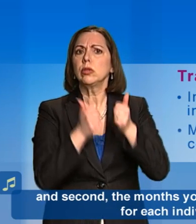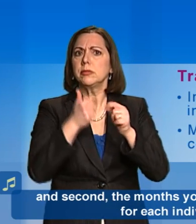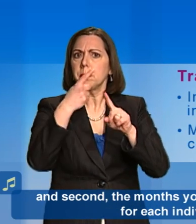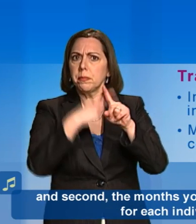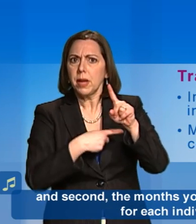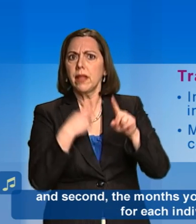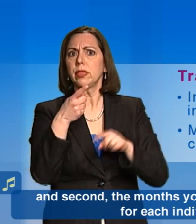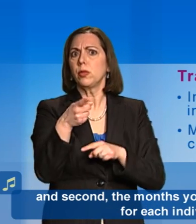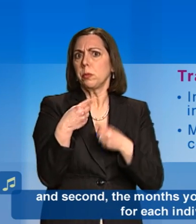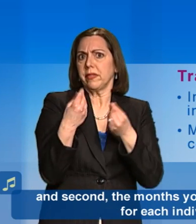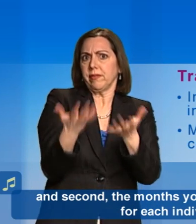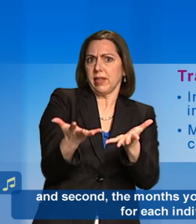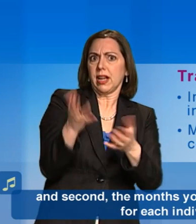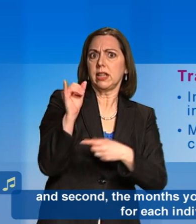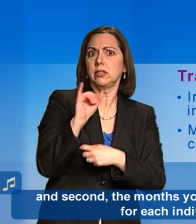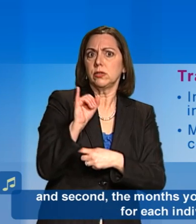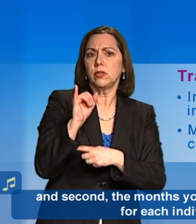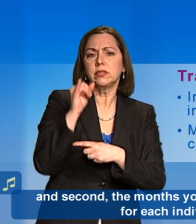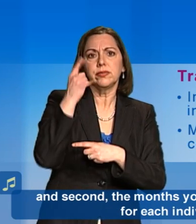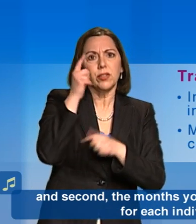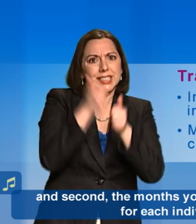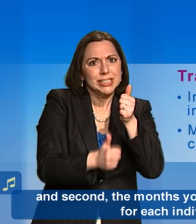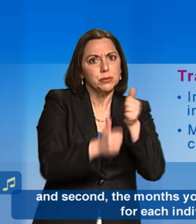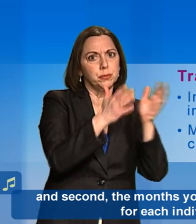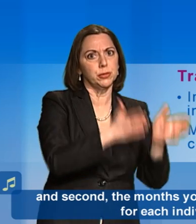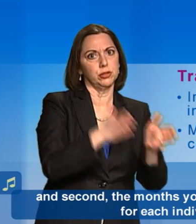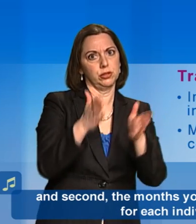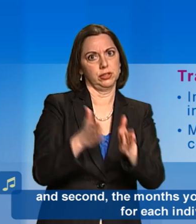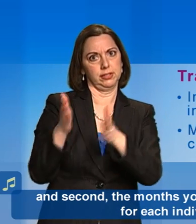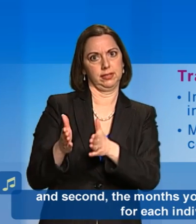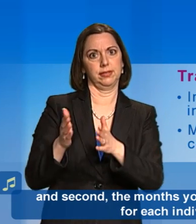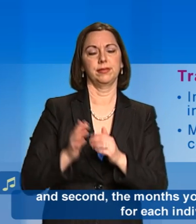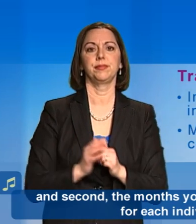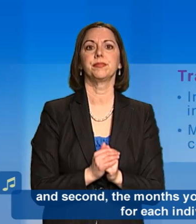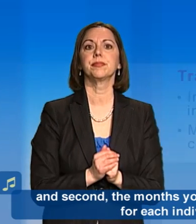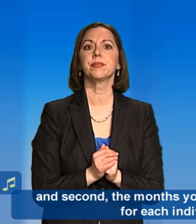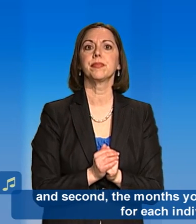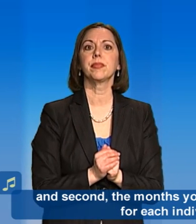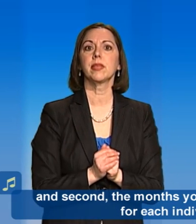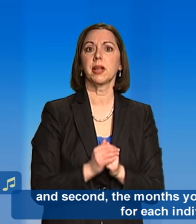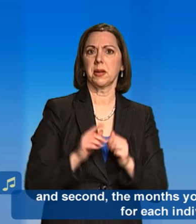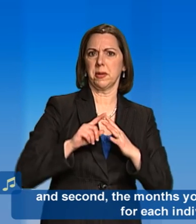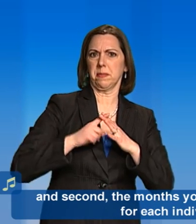And second, the months you provided coverage for each individual.